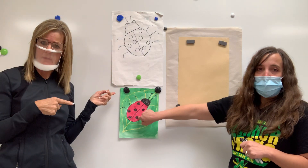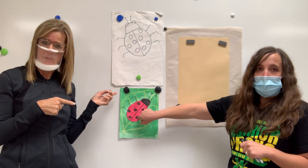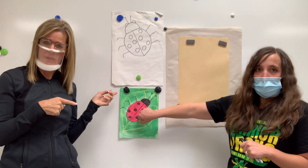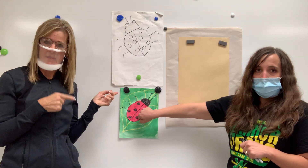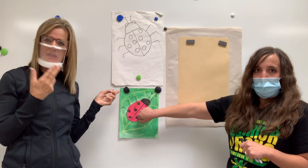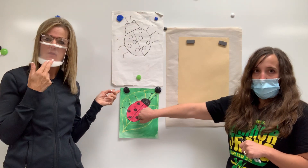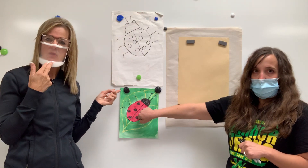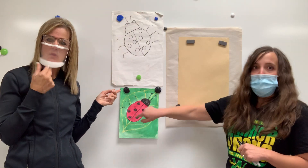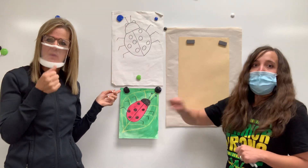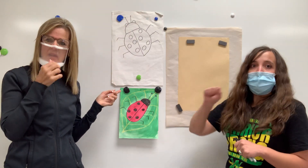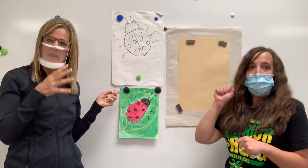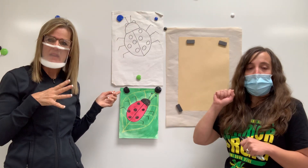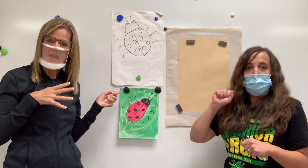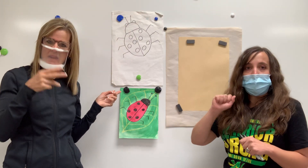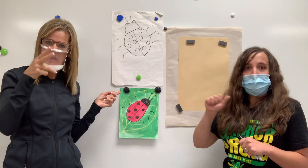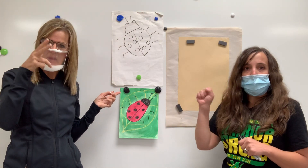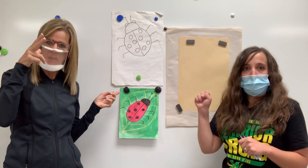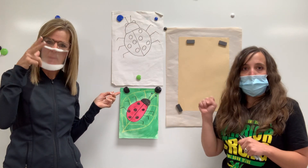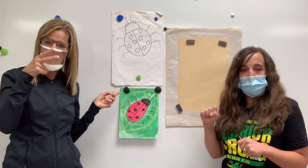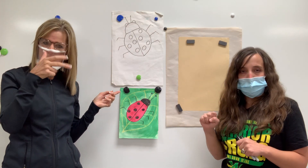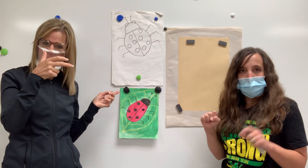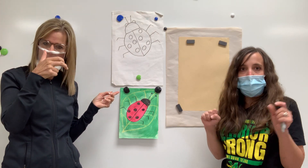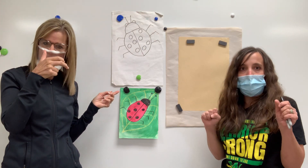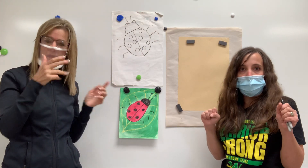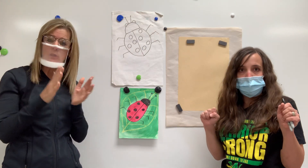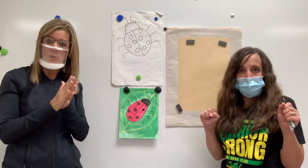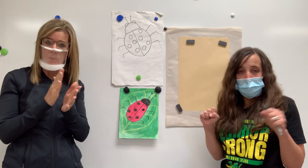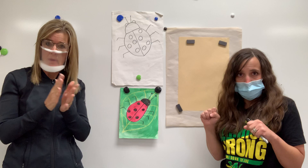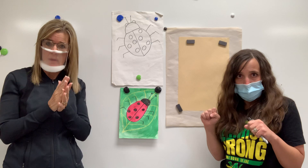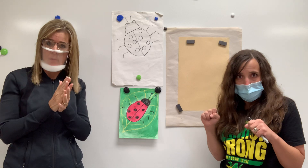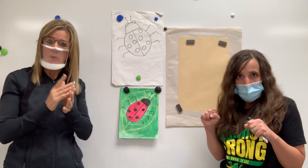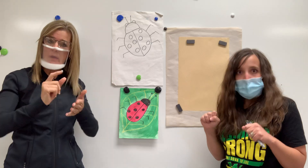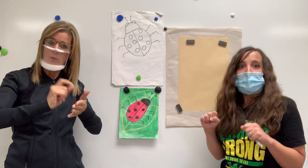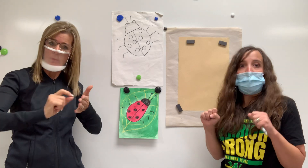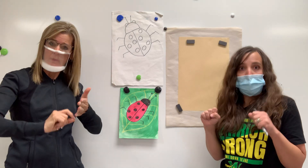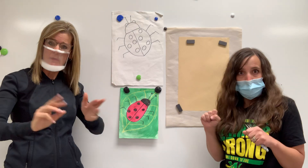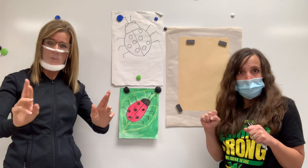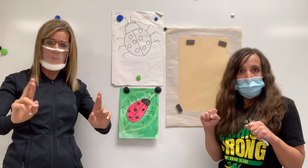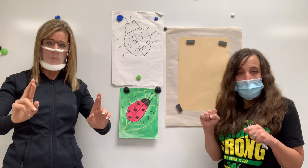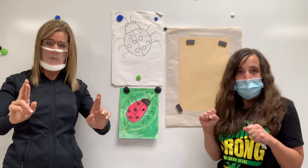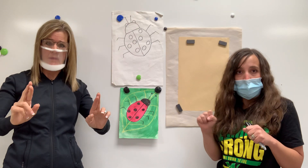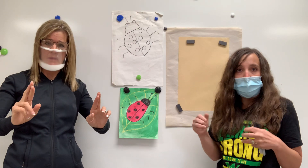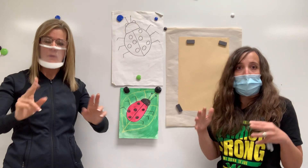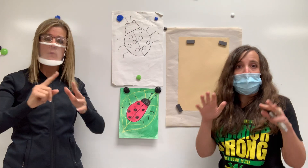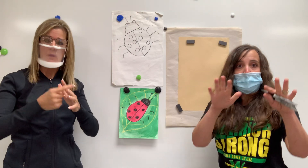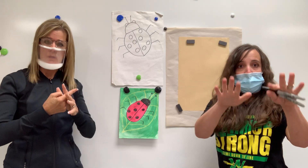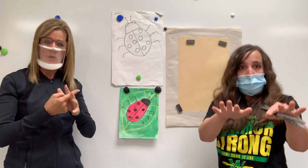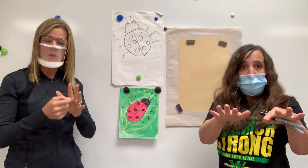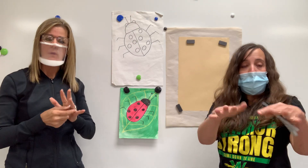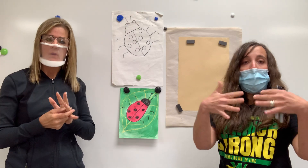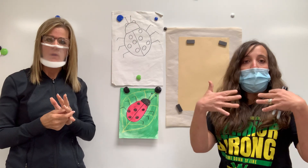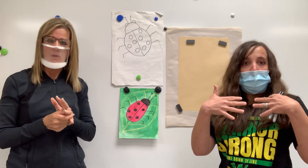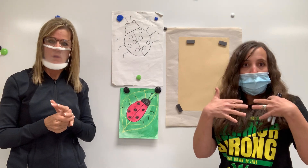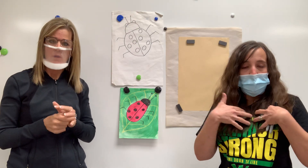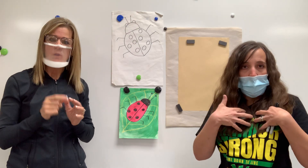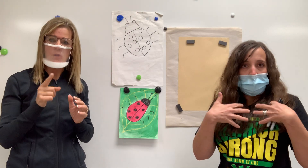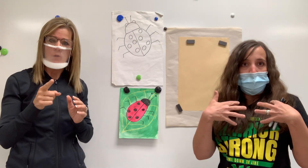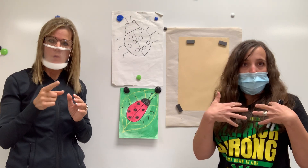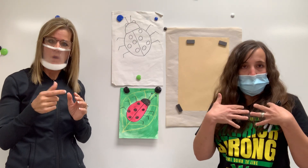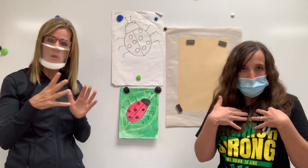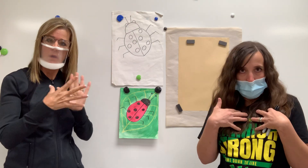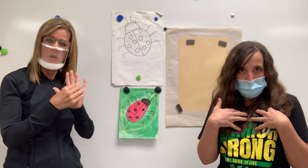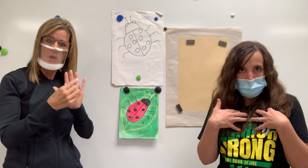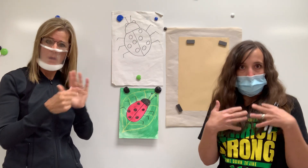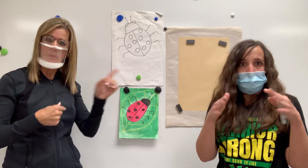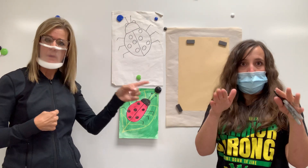little cute ladybug. So I want you to get your paper and your pencil, and we're gonna start with the ladybug. You are gonna